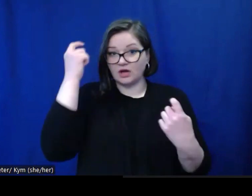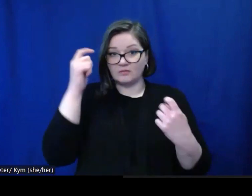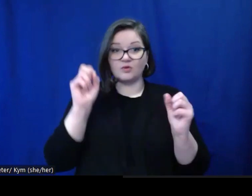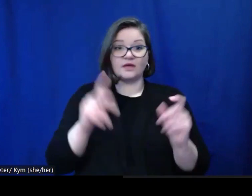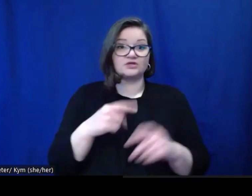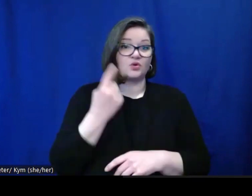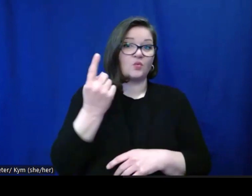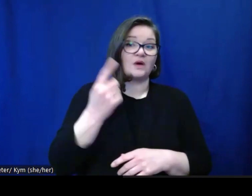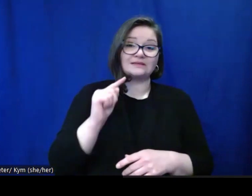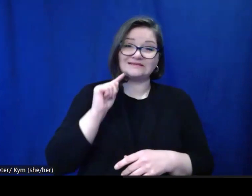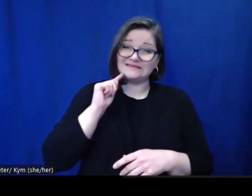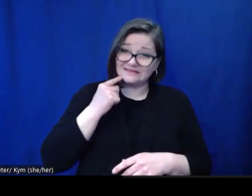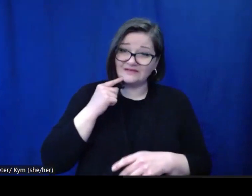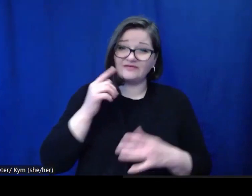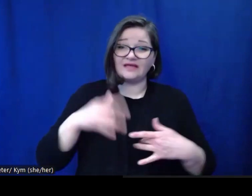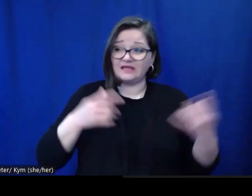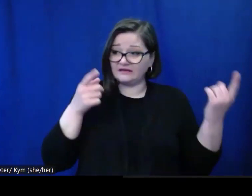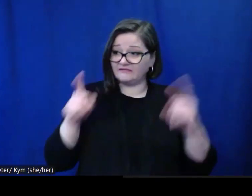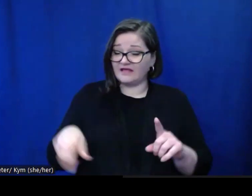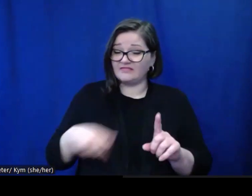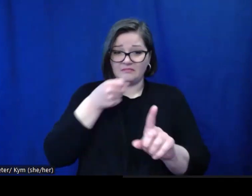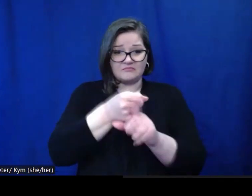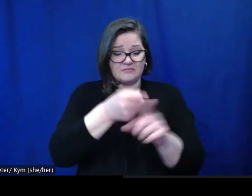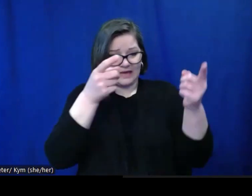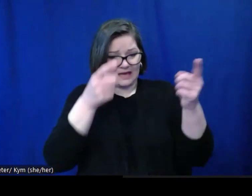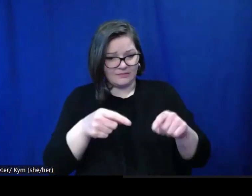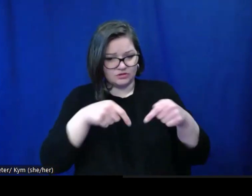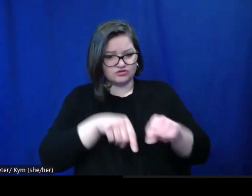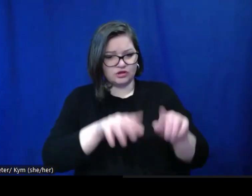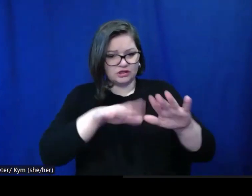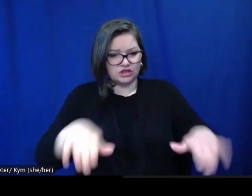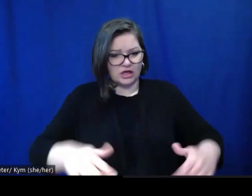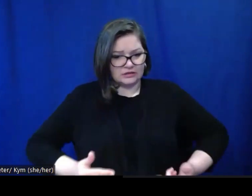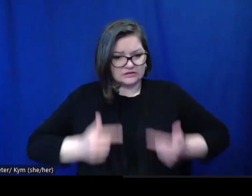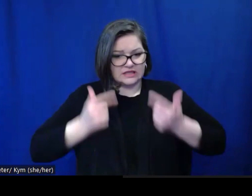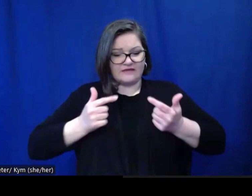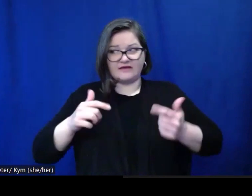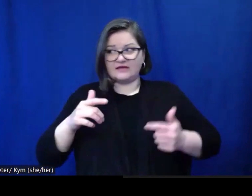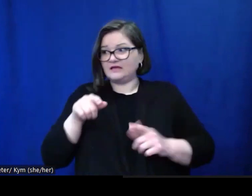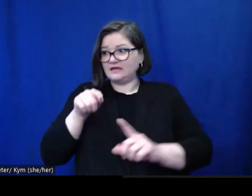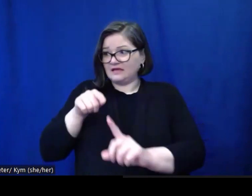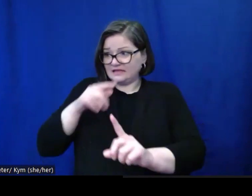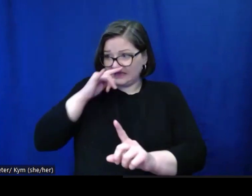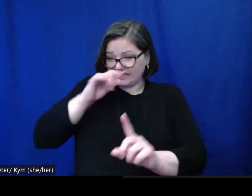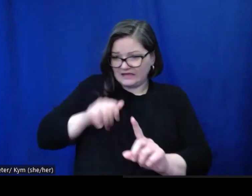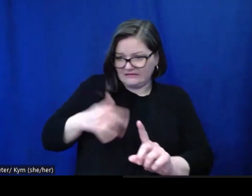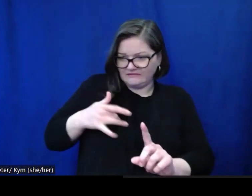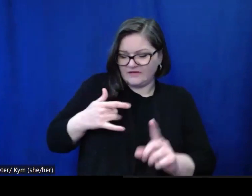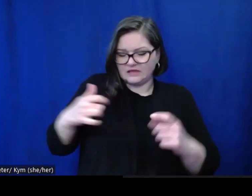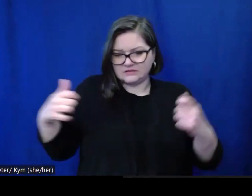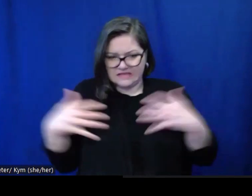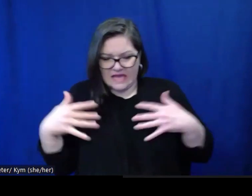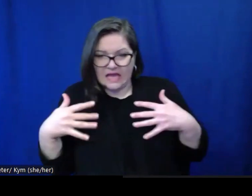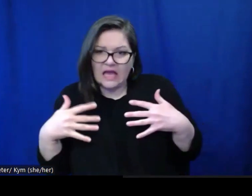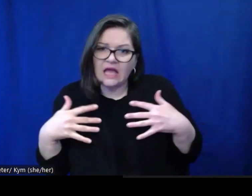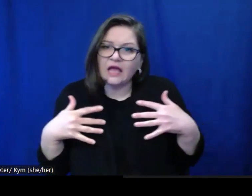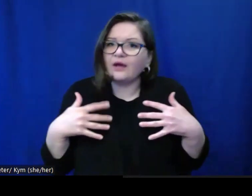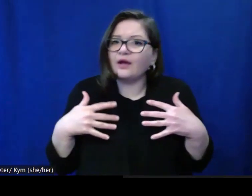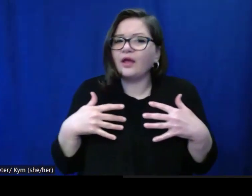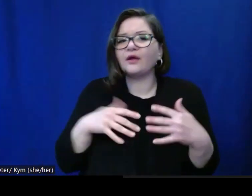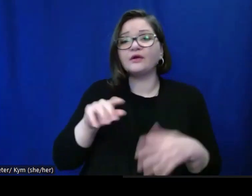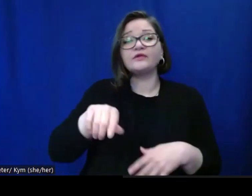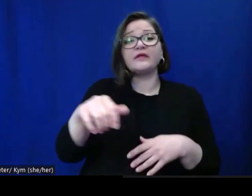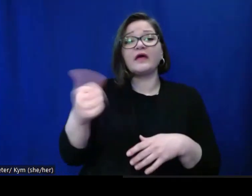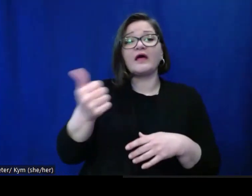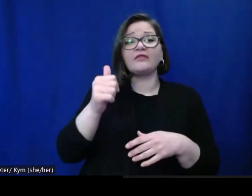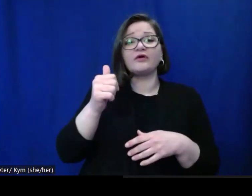may happen in a child's life that can make the child feel very frightened, very scared. And then the other type of trauma I'm going to focus on